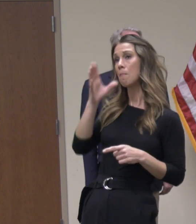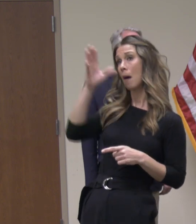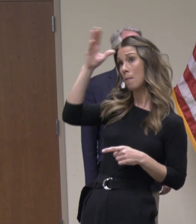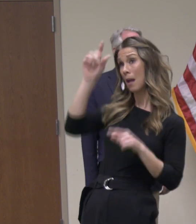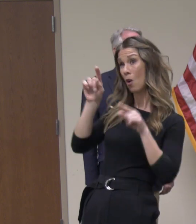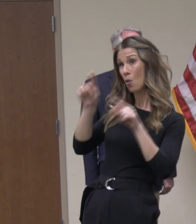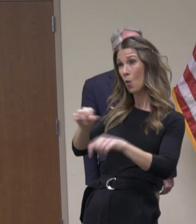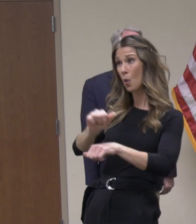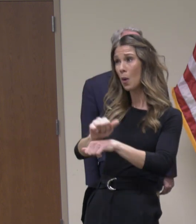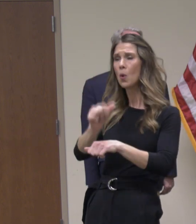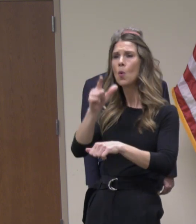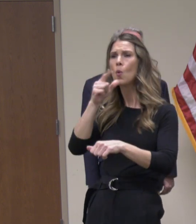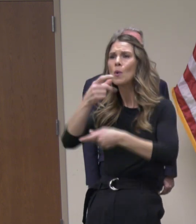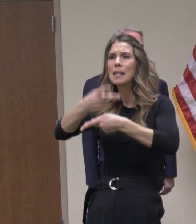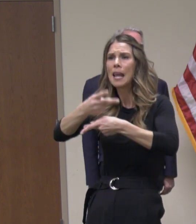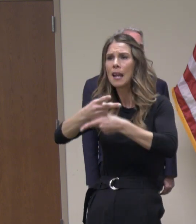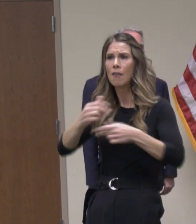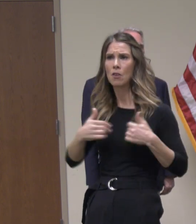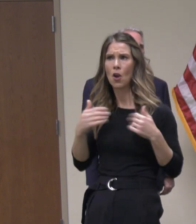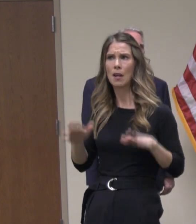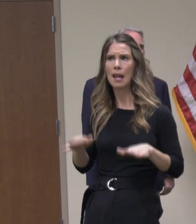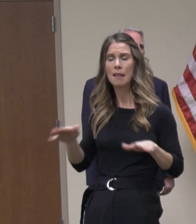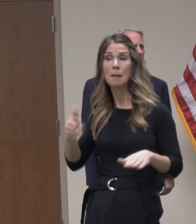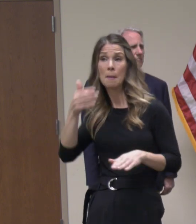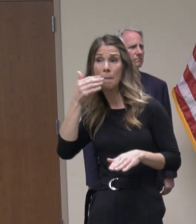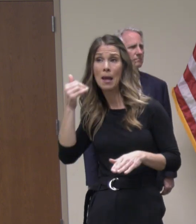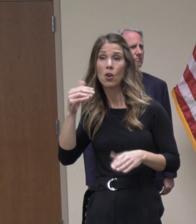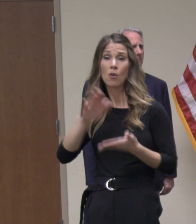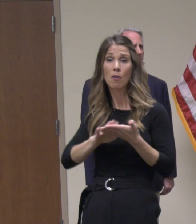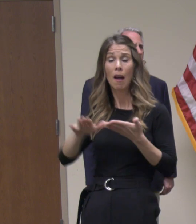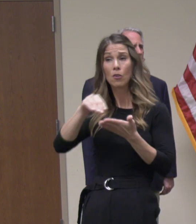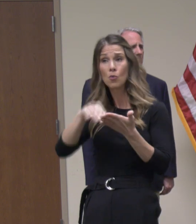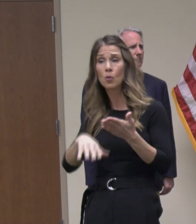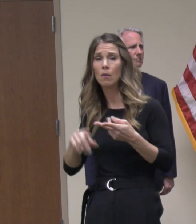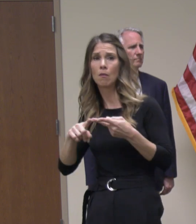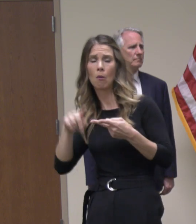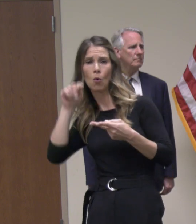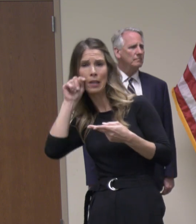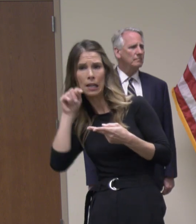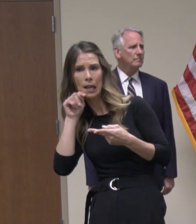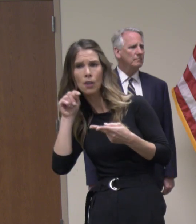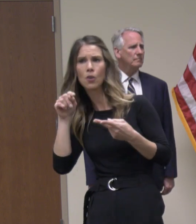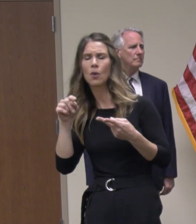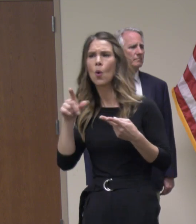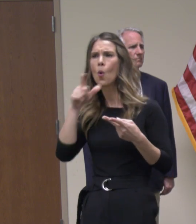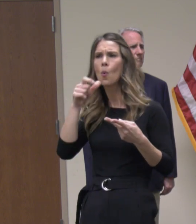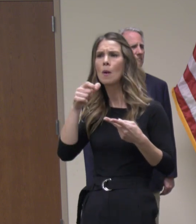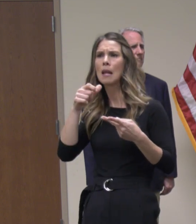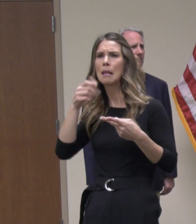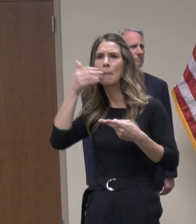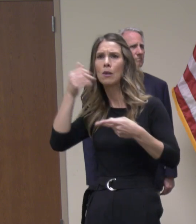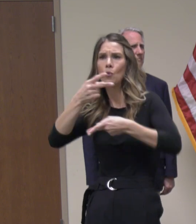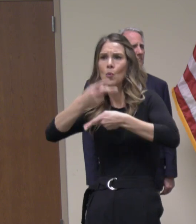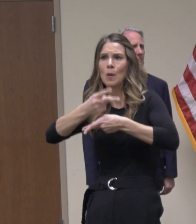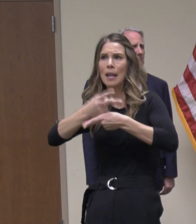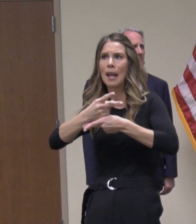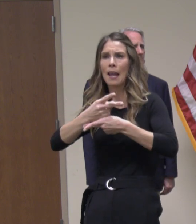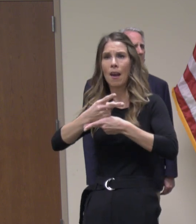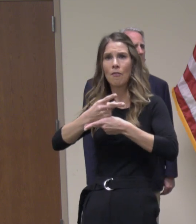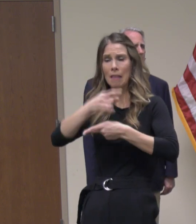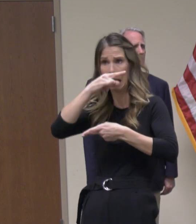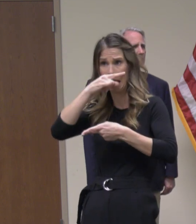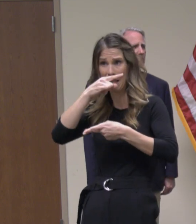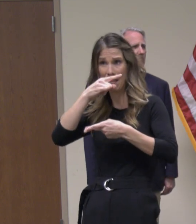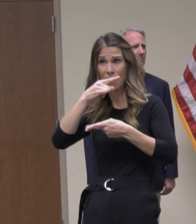or a college student to be at home looking over a child instead of a grandparent?